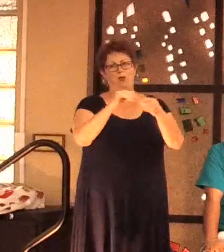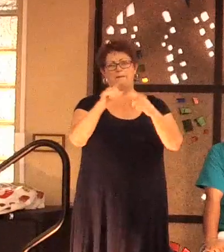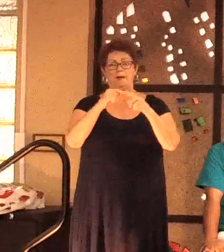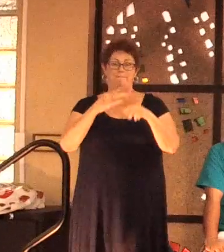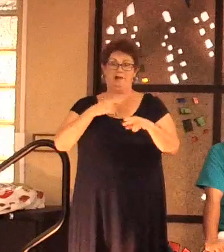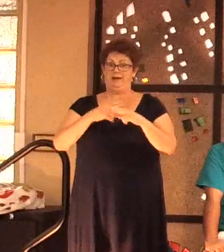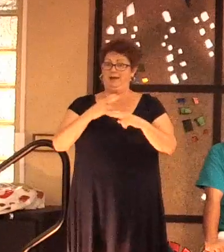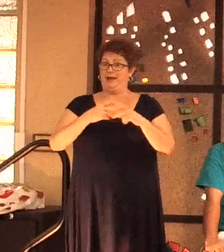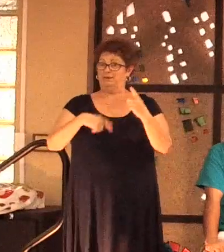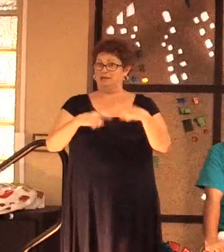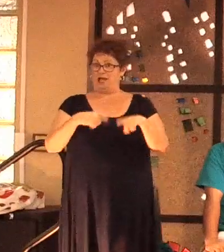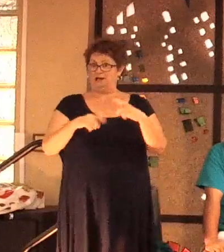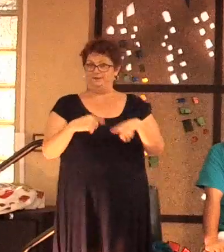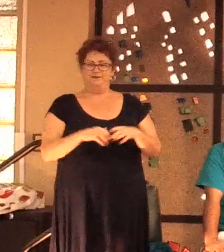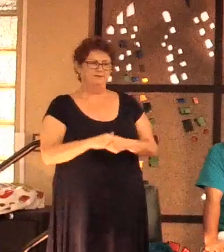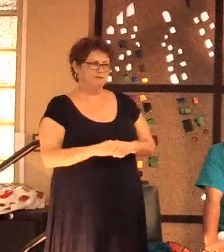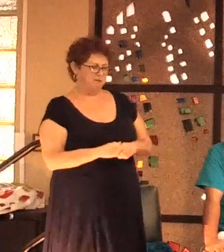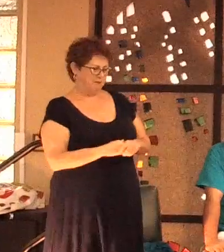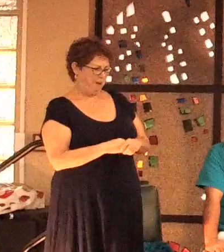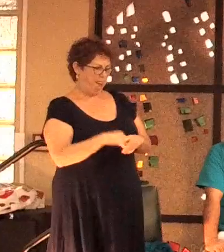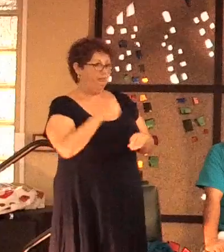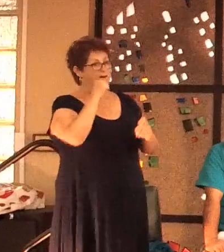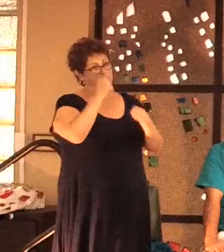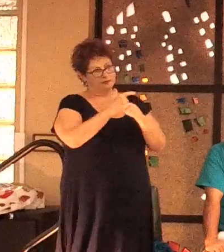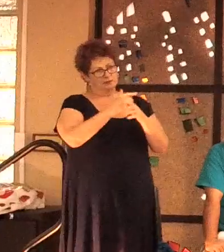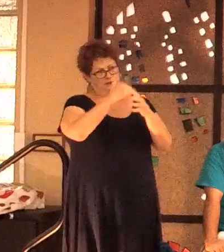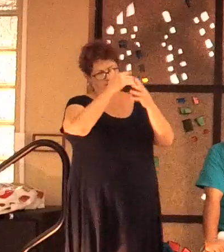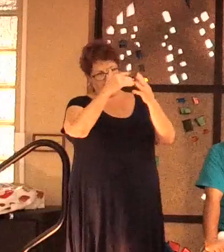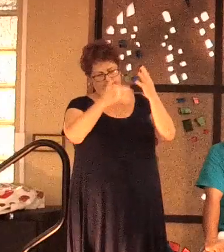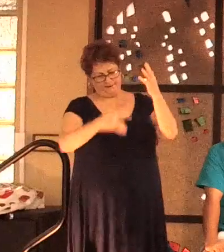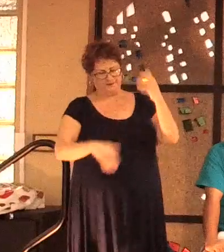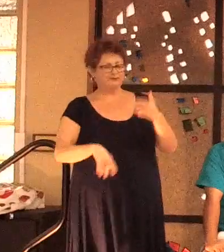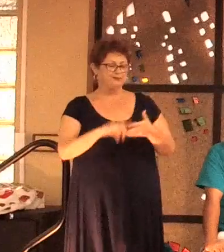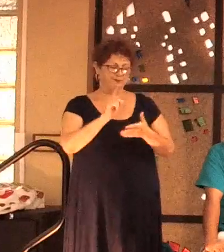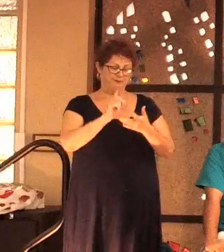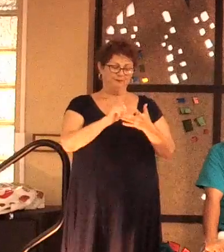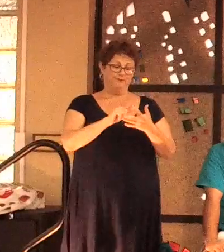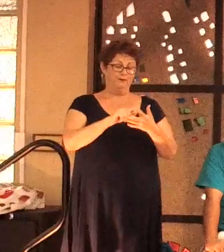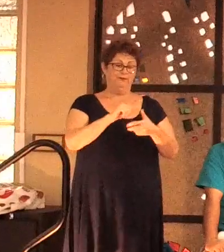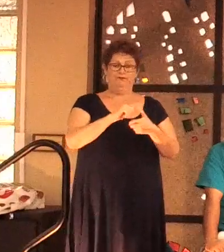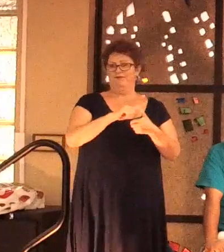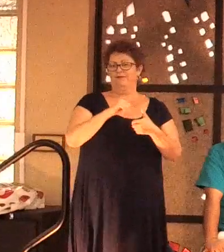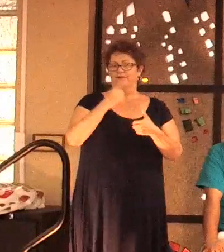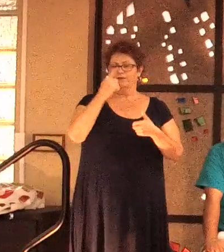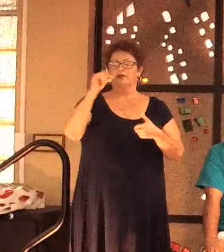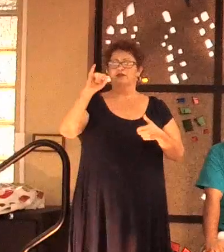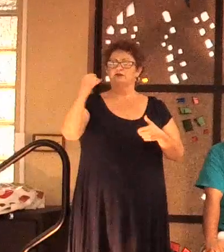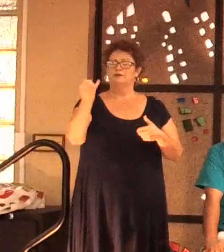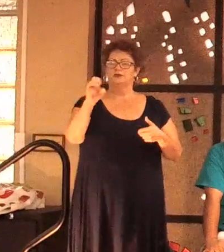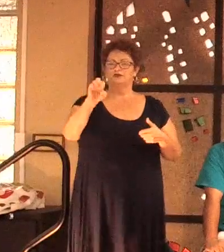I also like to add a little bit of a story about my name sign. My sister's